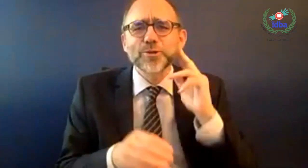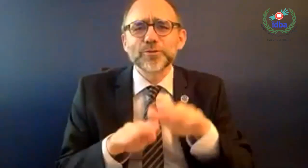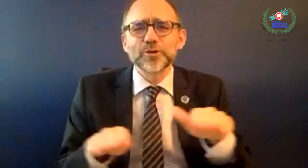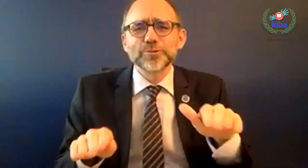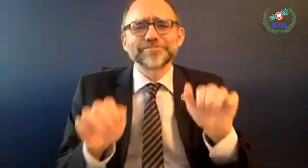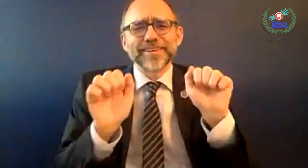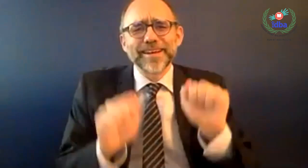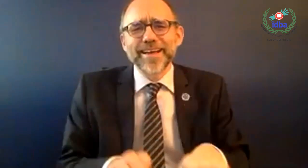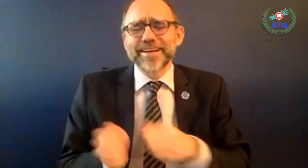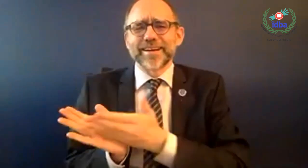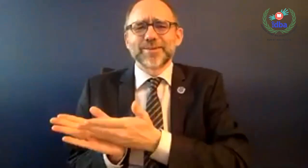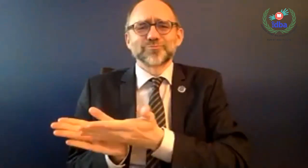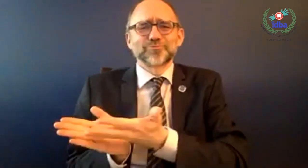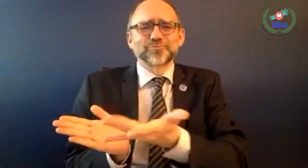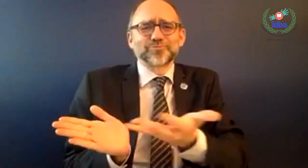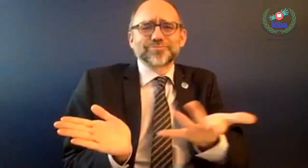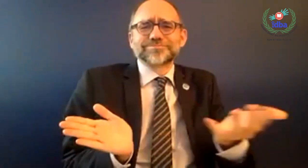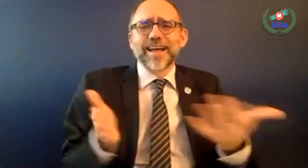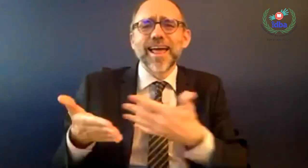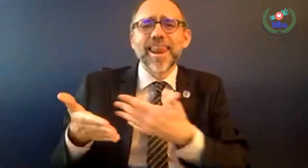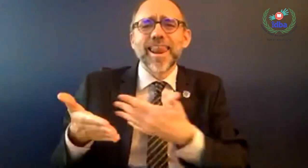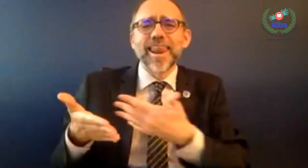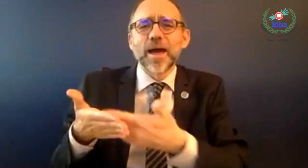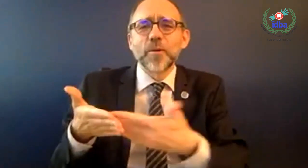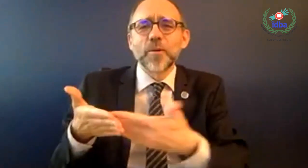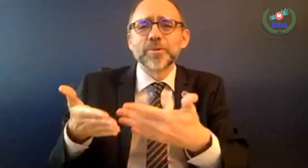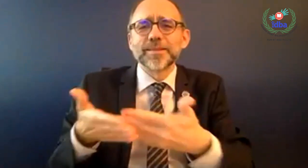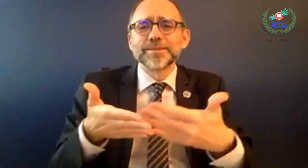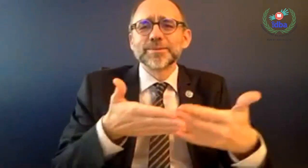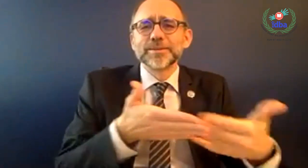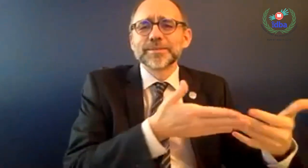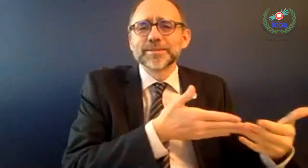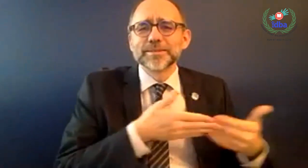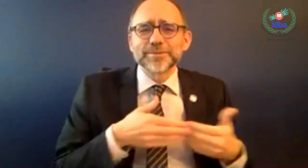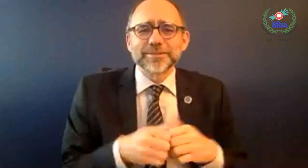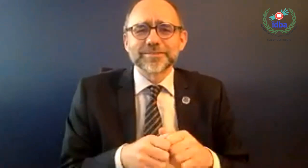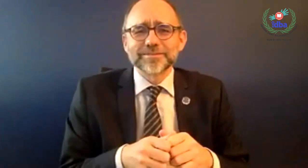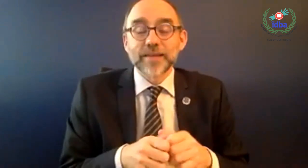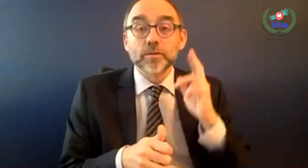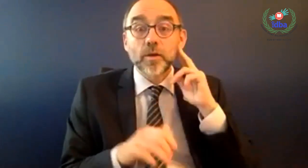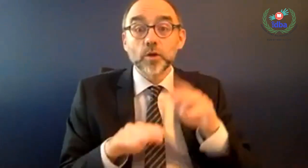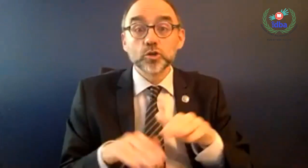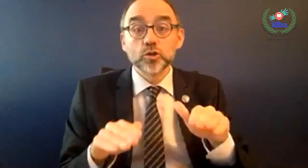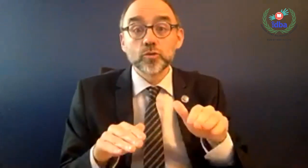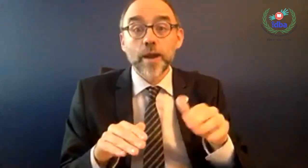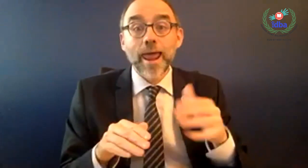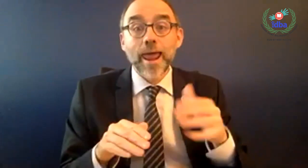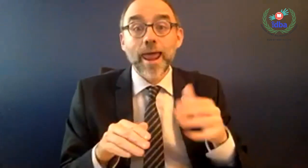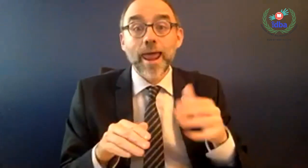language can be learned. It is called bilingualism. All deaf children can do it. These are all about languages. So one